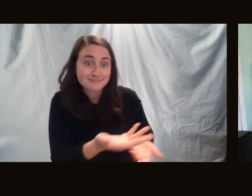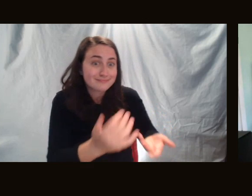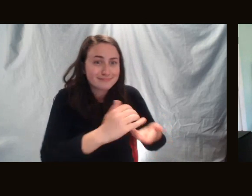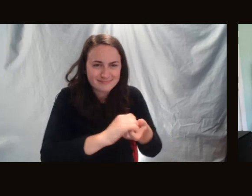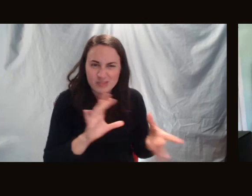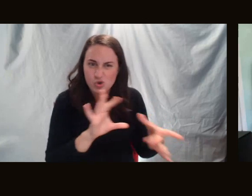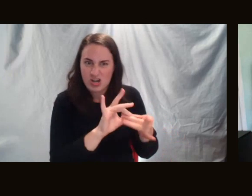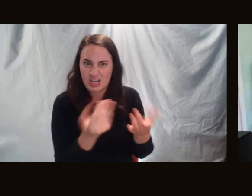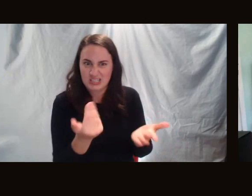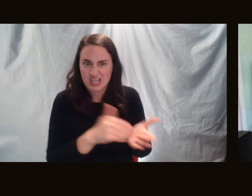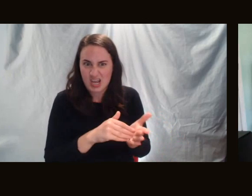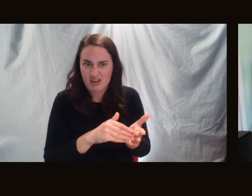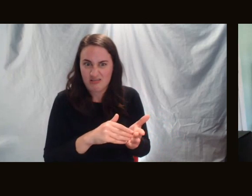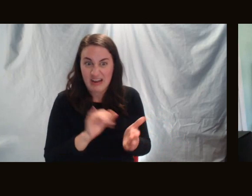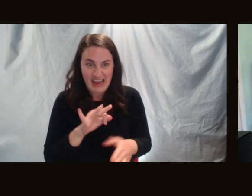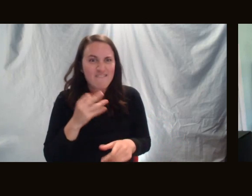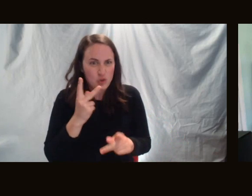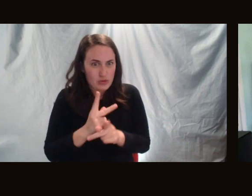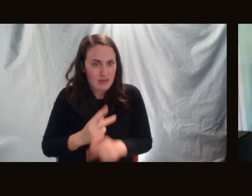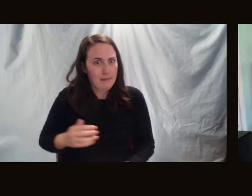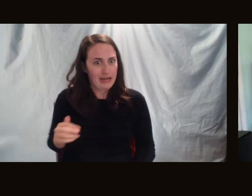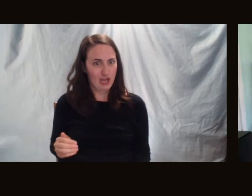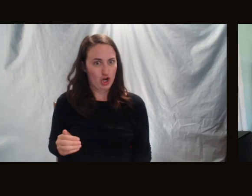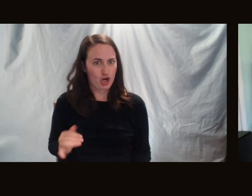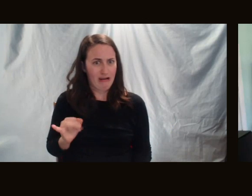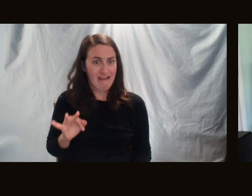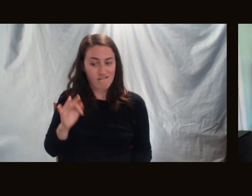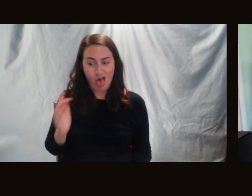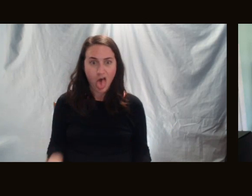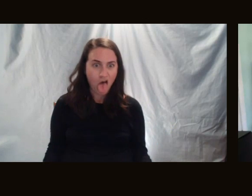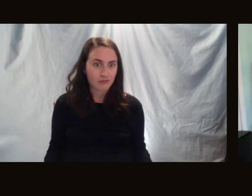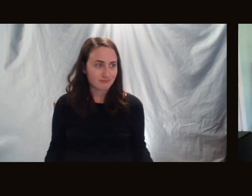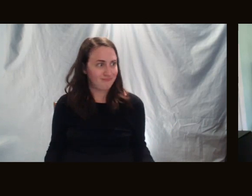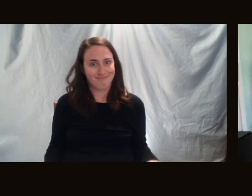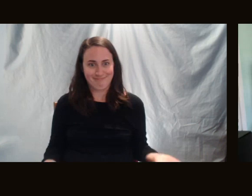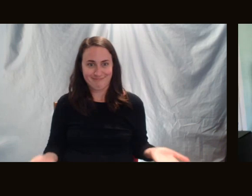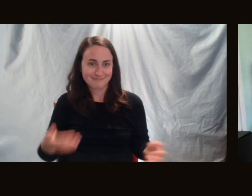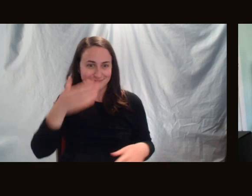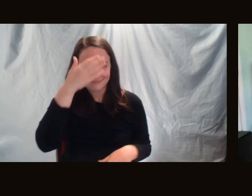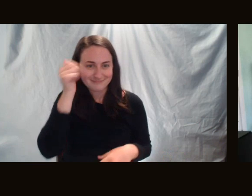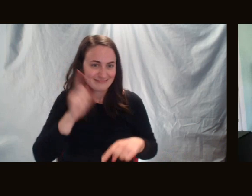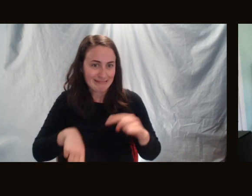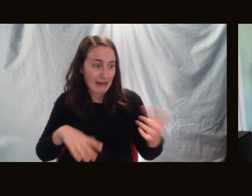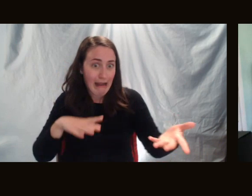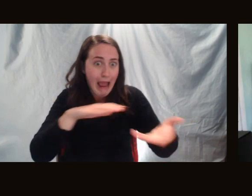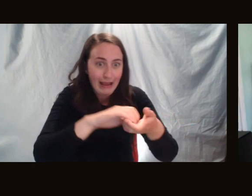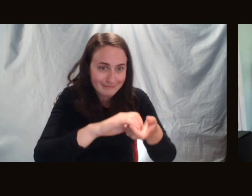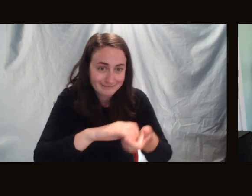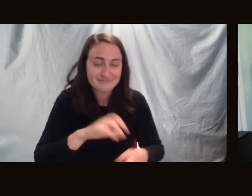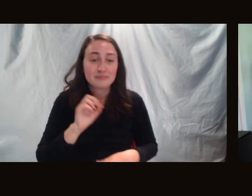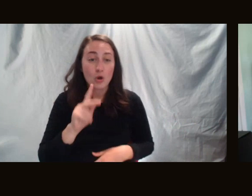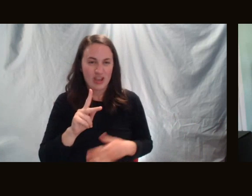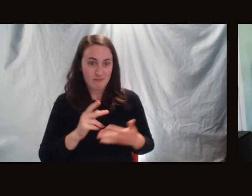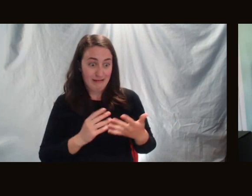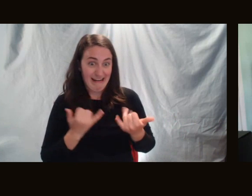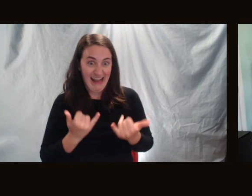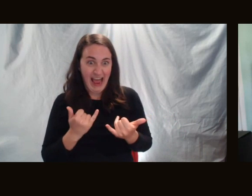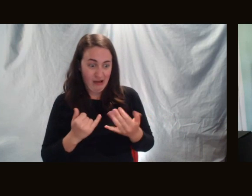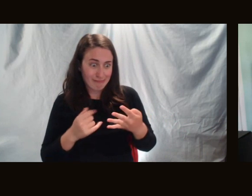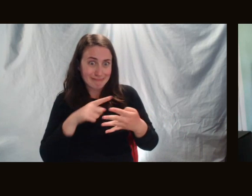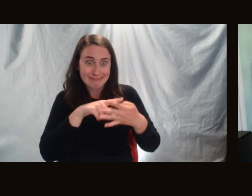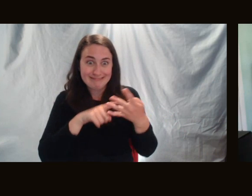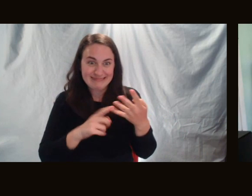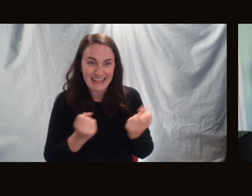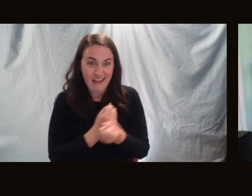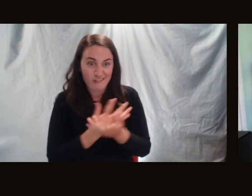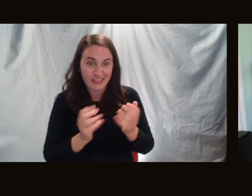connection right away, and then continue with the basic step, okay? So let's now put it together. Let's take it to the top as we continue to build on